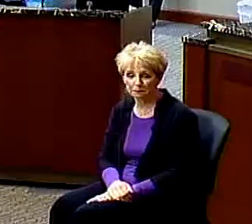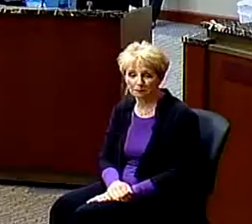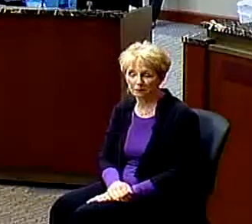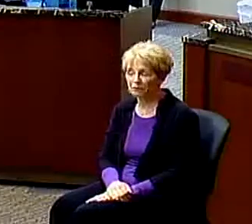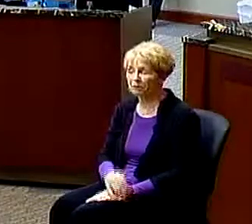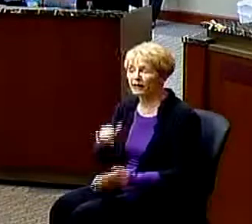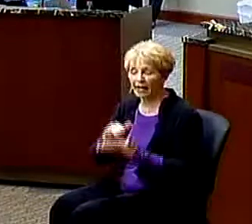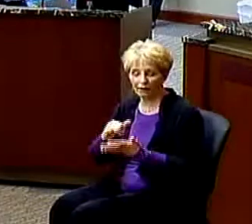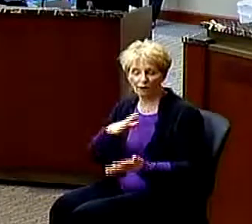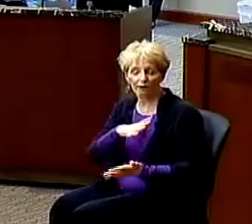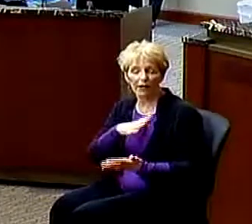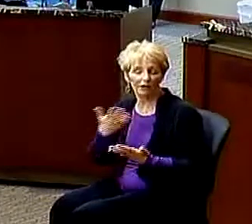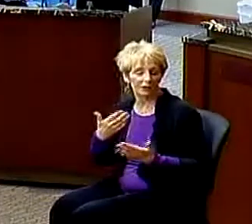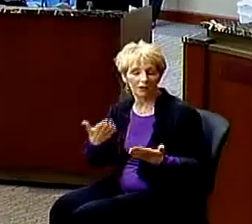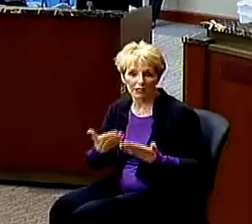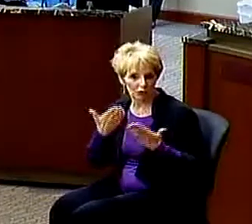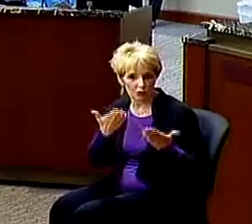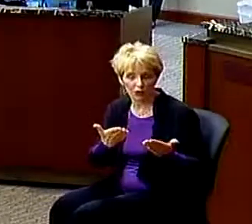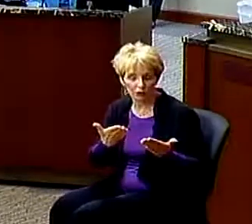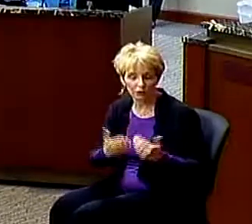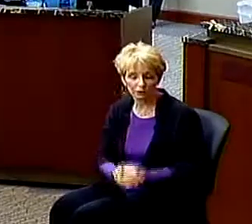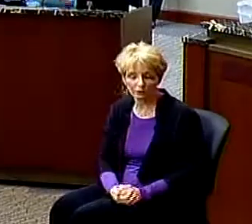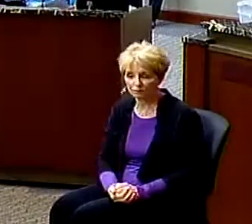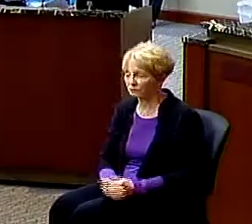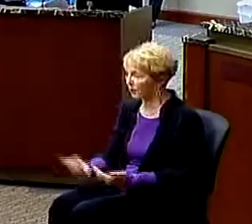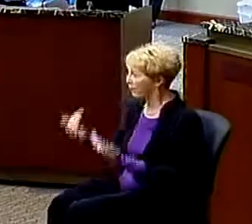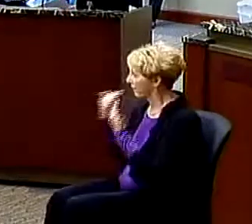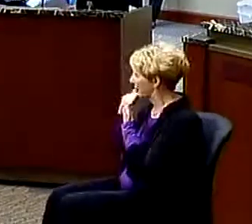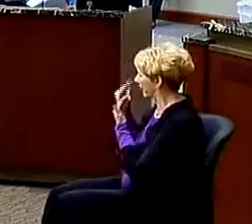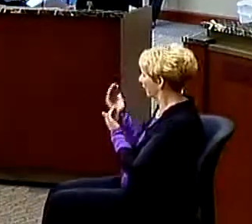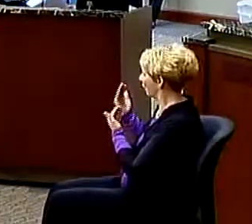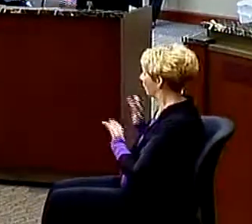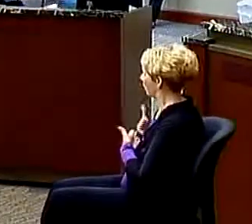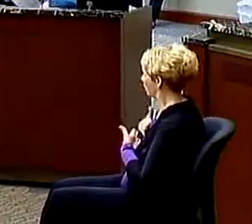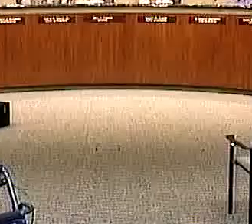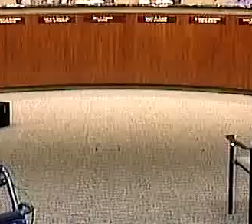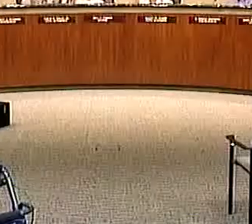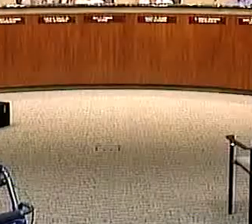But that's fine. But that was just a suggestion I would have. Thank you for your time. Appreciate it.